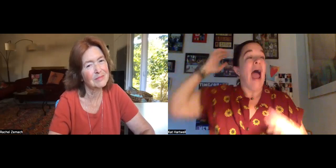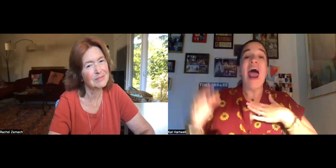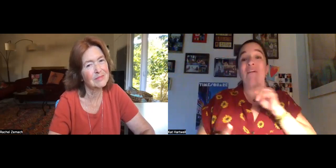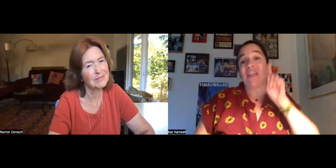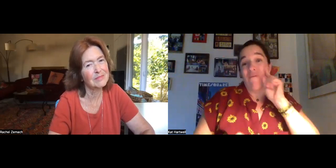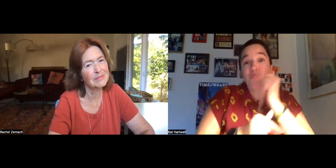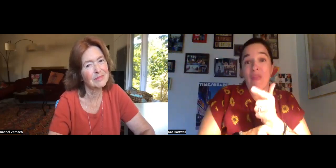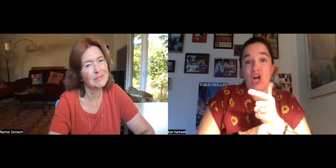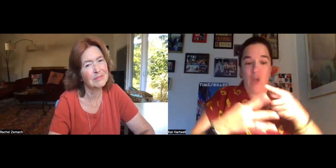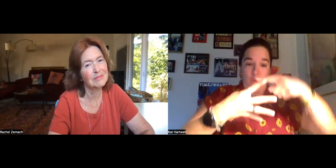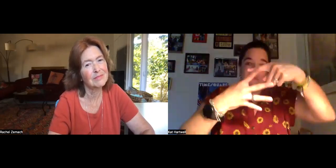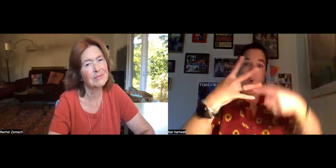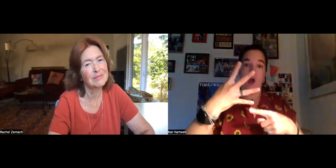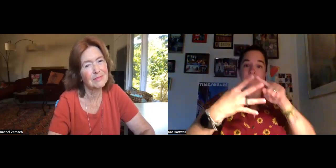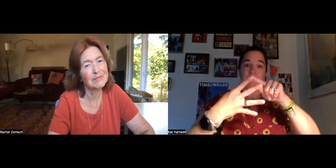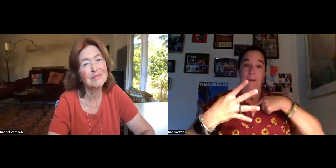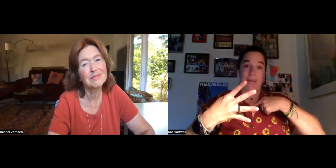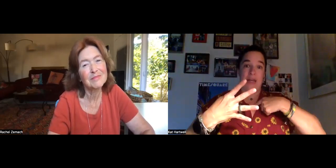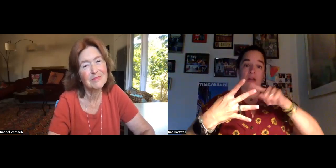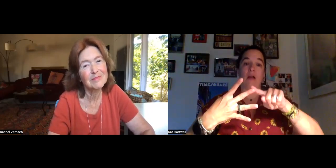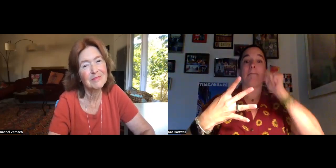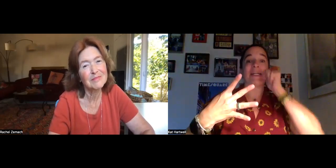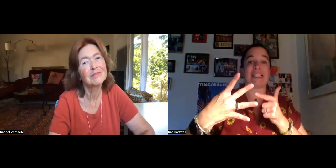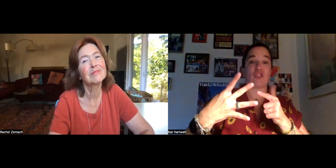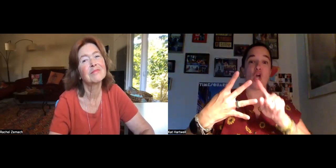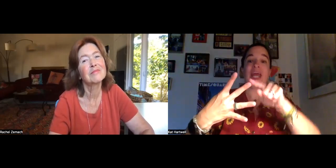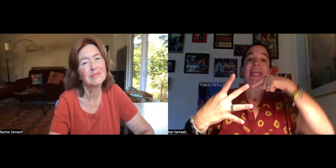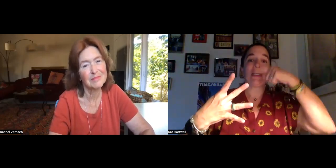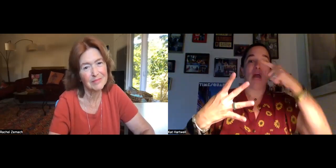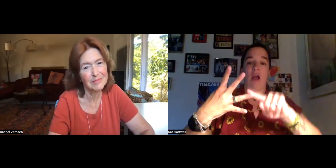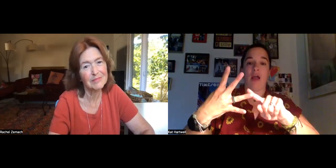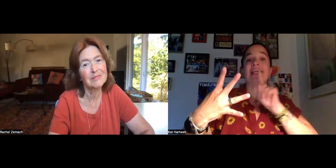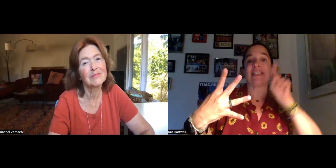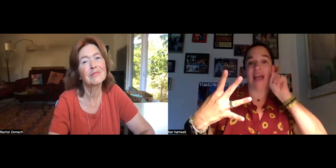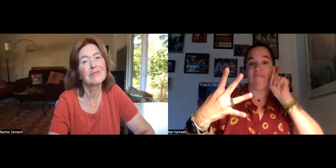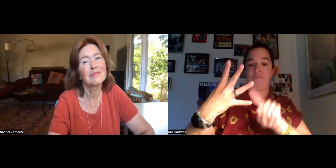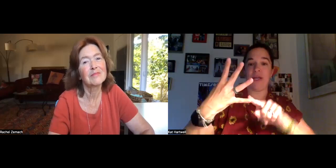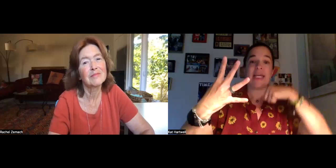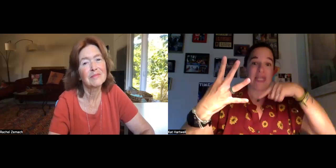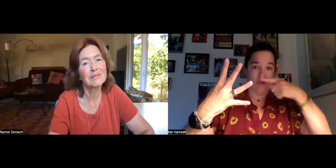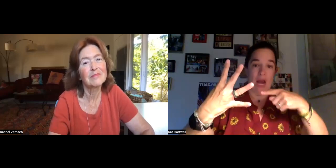I have a deaf brother, don't bore me, my sister, hearing, deaf, hearing,